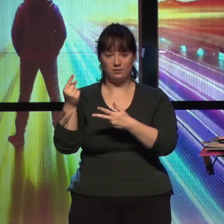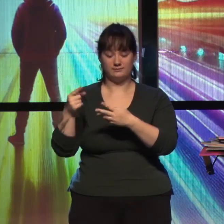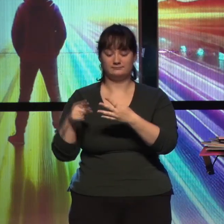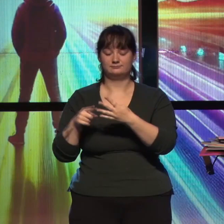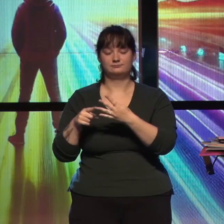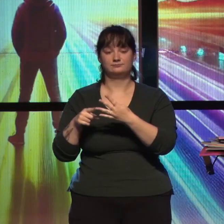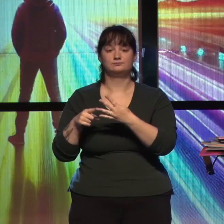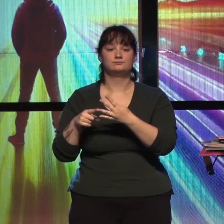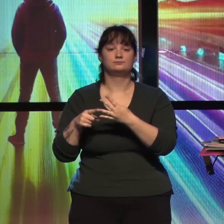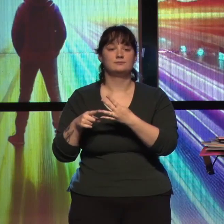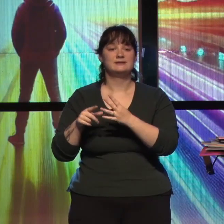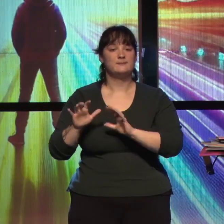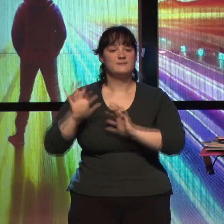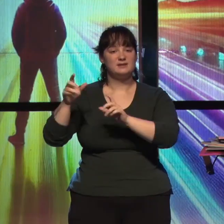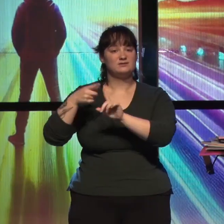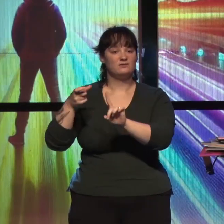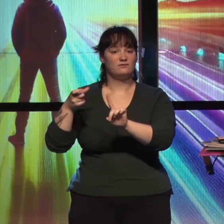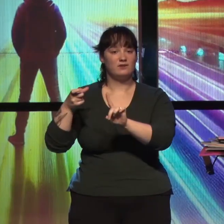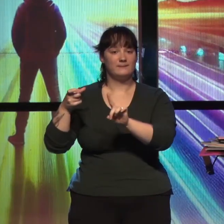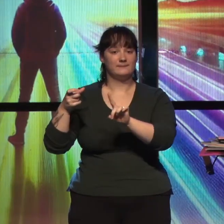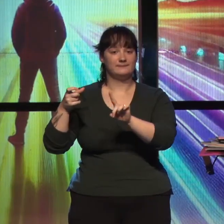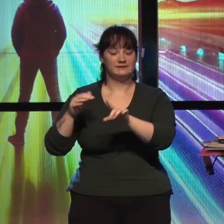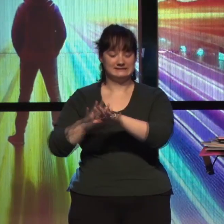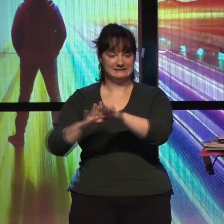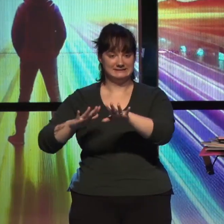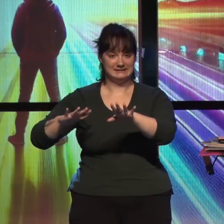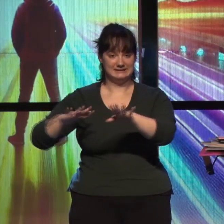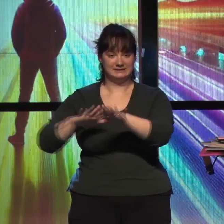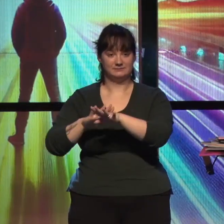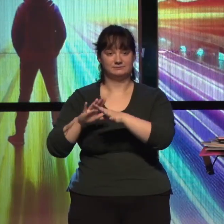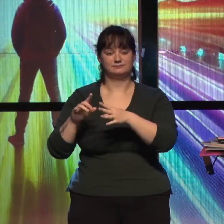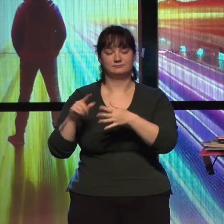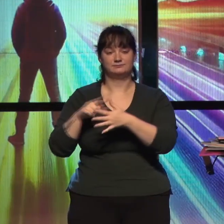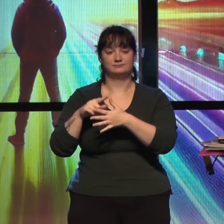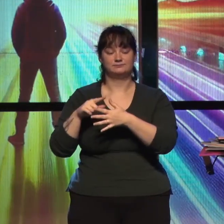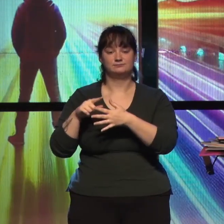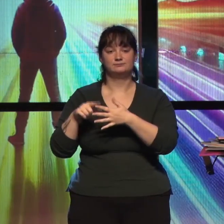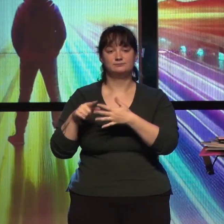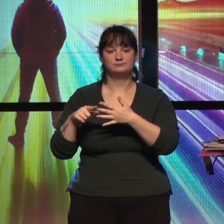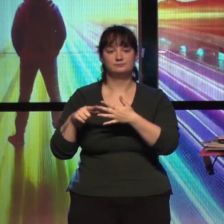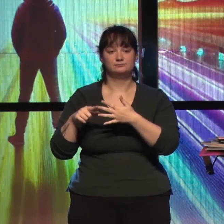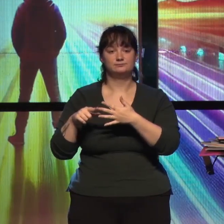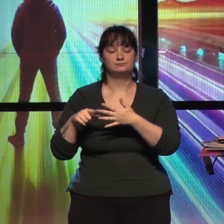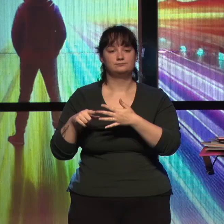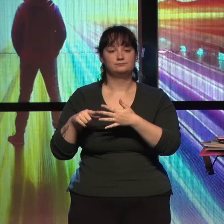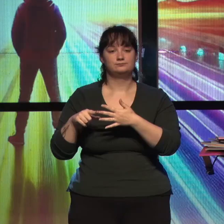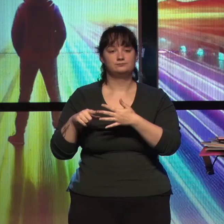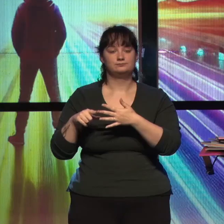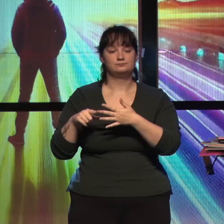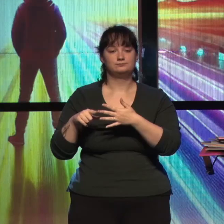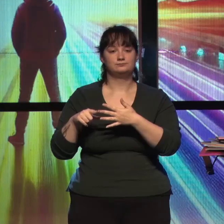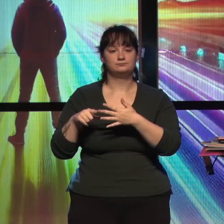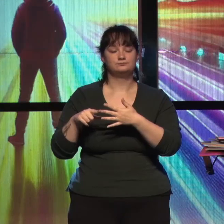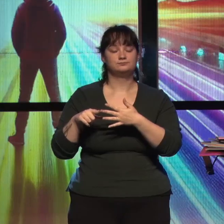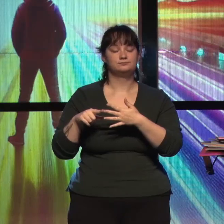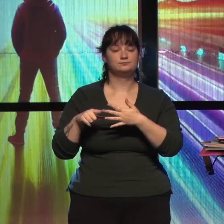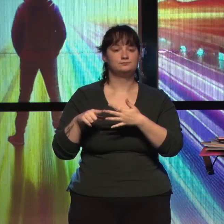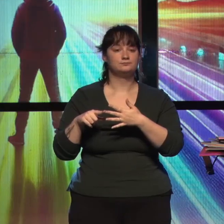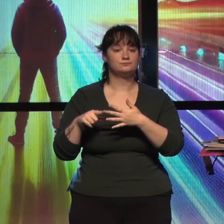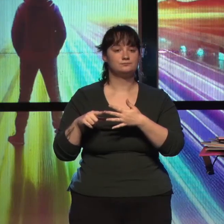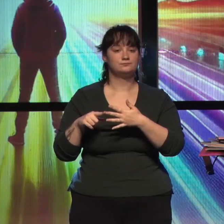the text says. Okay, so you got Babylon and the dragon, and then Babylon rides on these beasts. One is from the sea, and